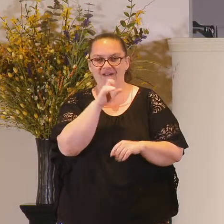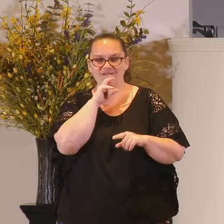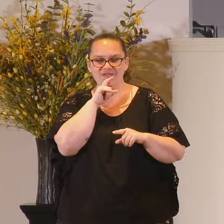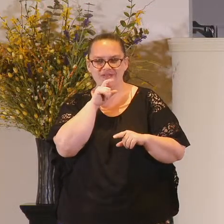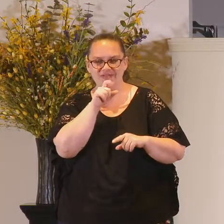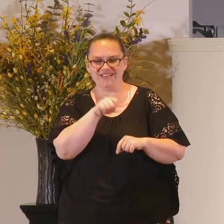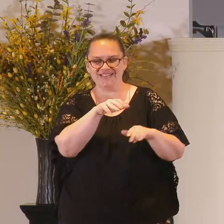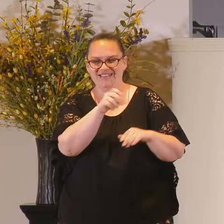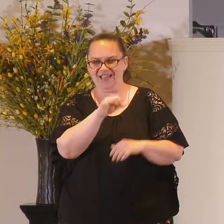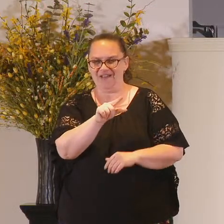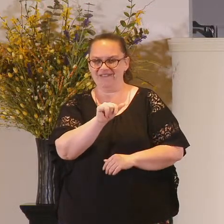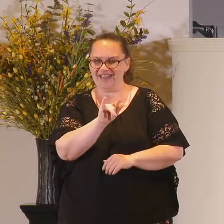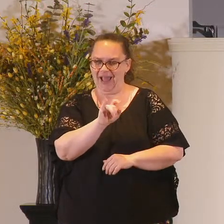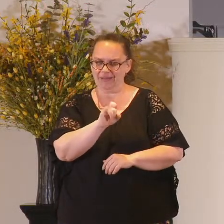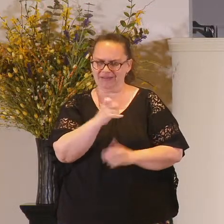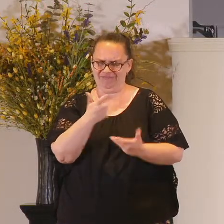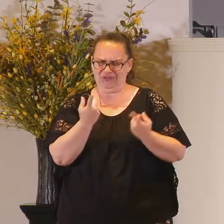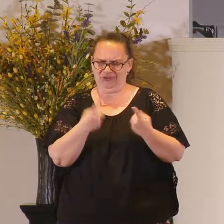of Galilee.